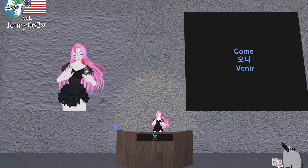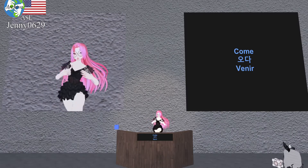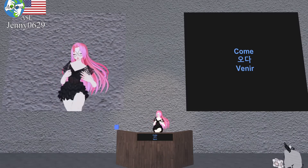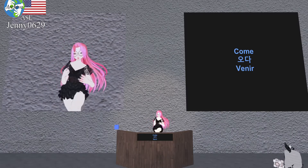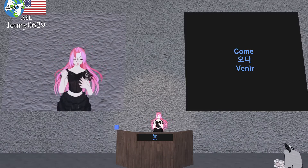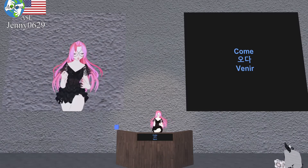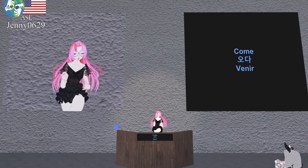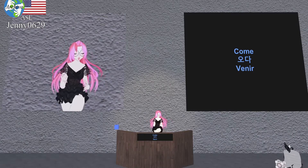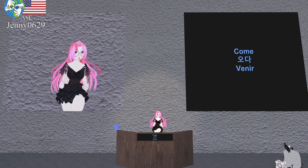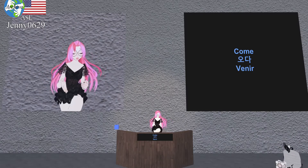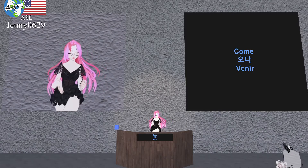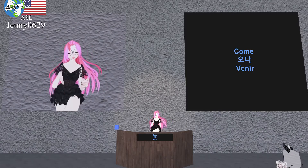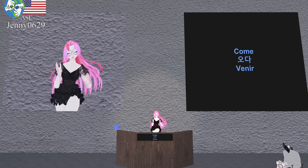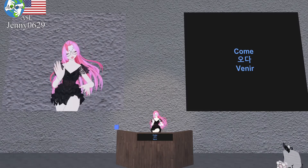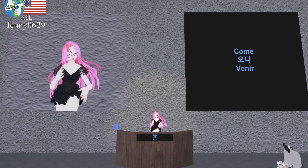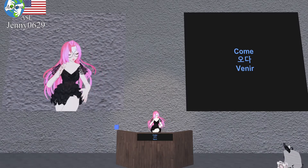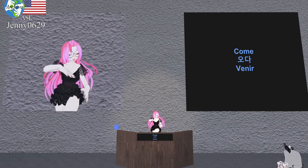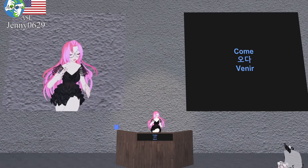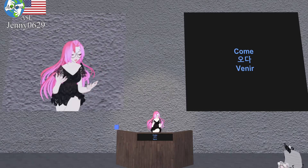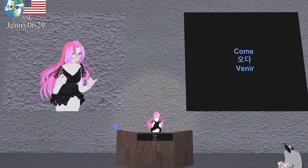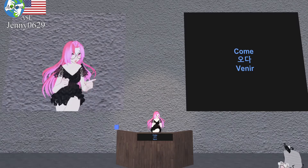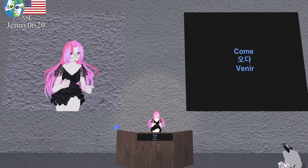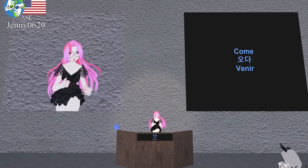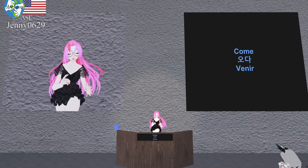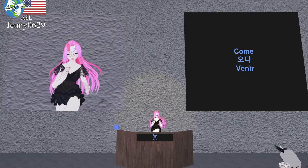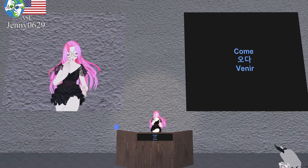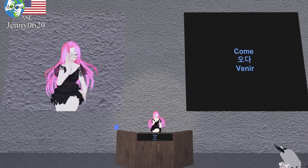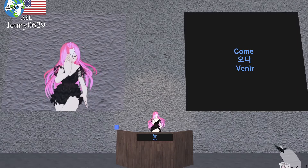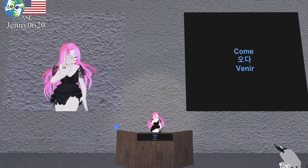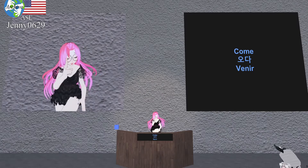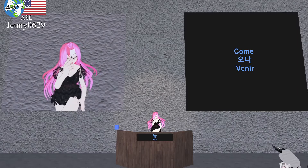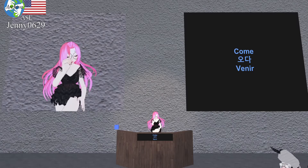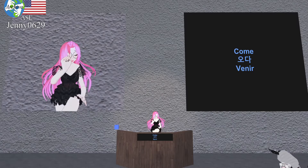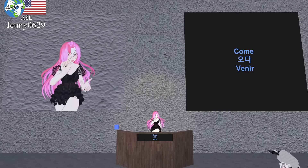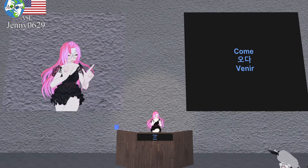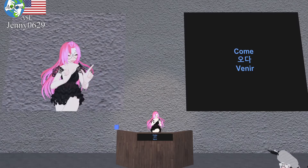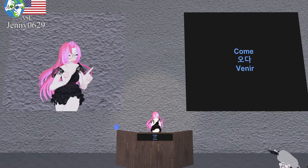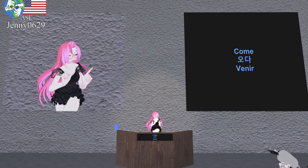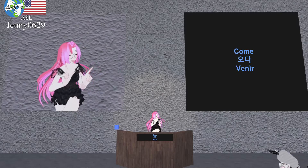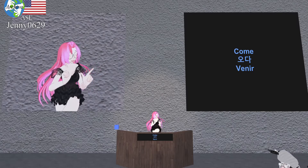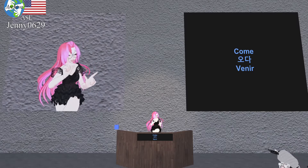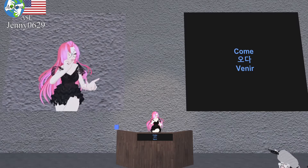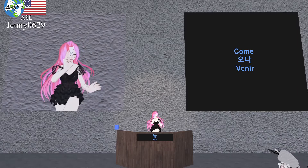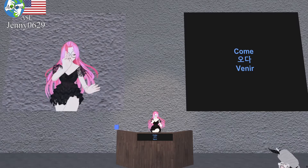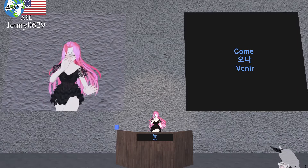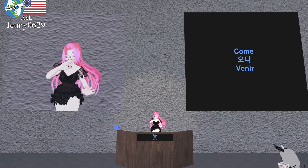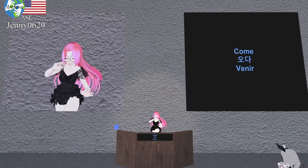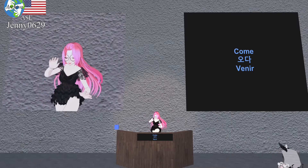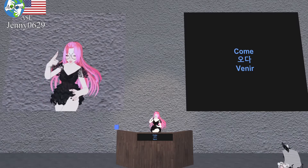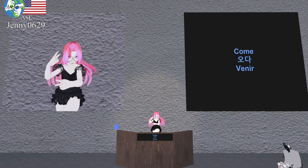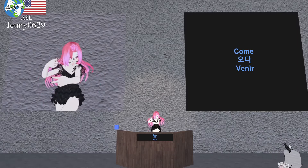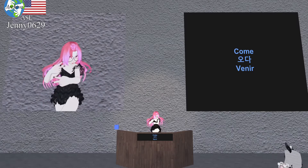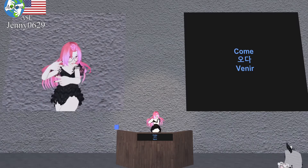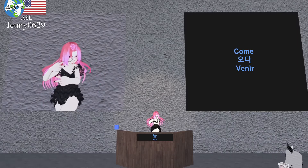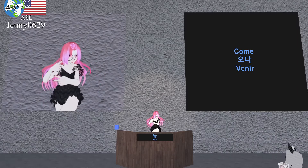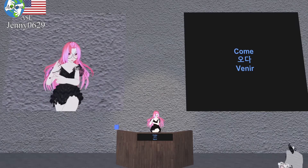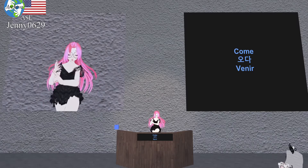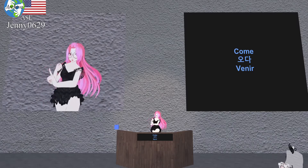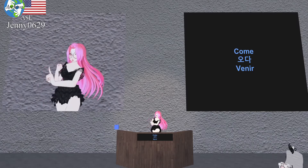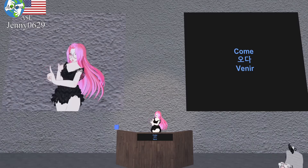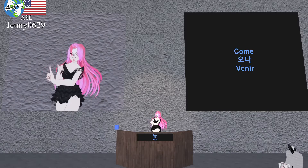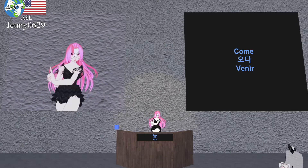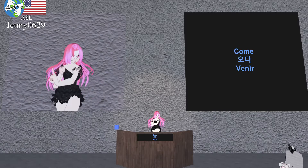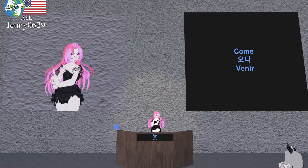gonna start off I'm gonna say, oh, like I want to tell you what happened. So Crow, you're gonna establish it by finger spelling his